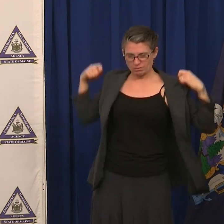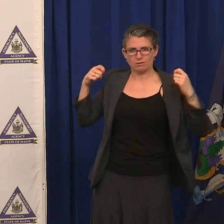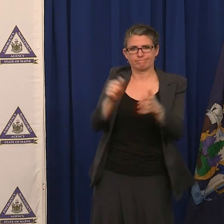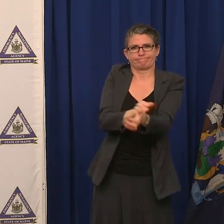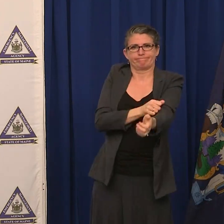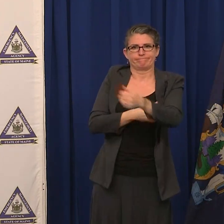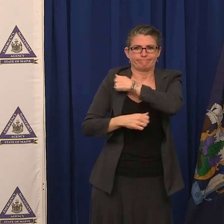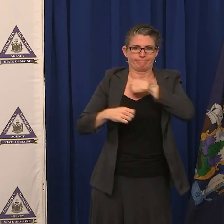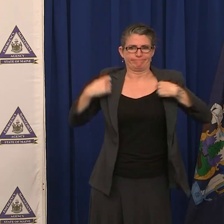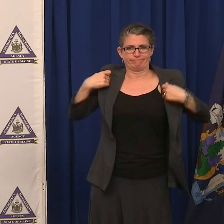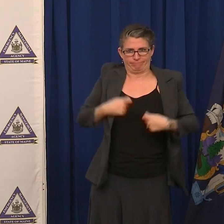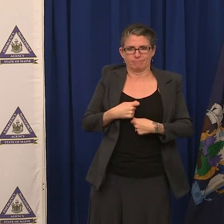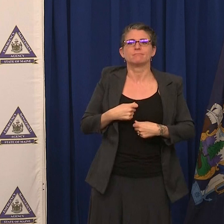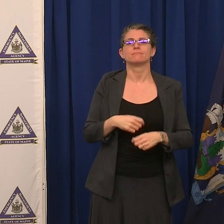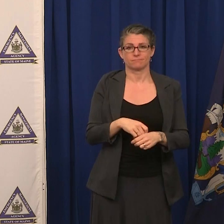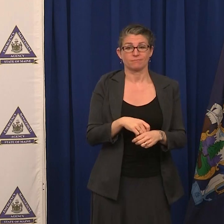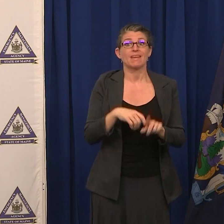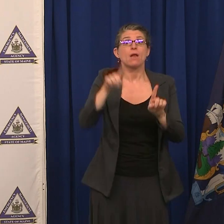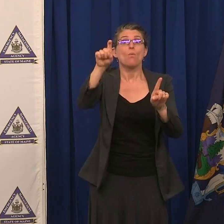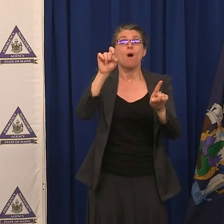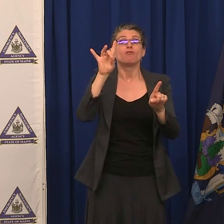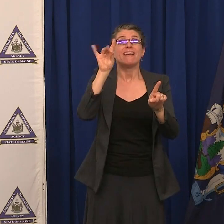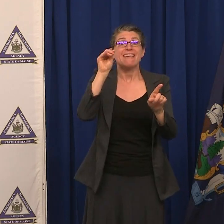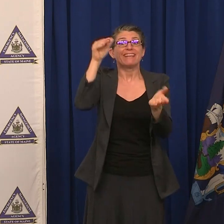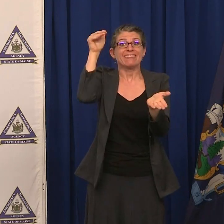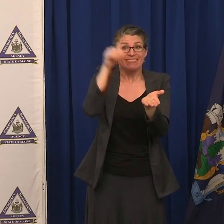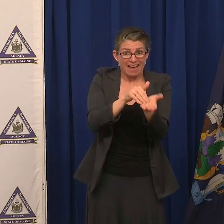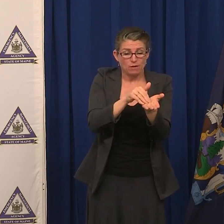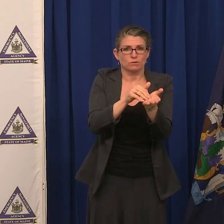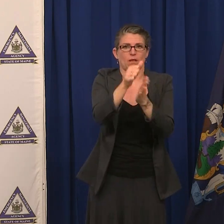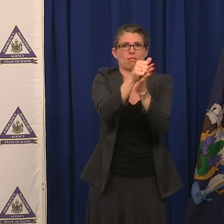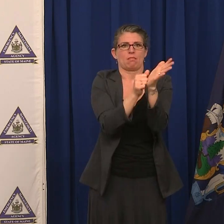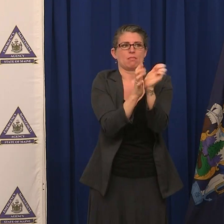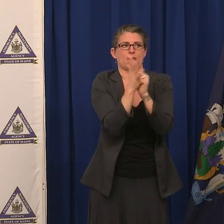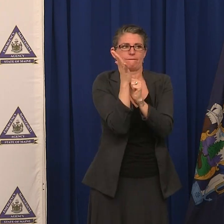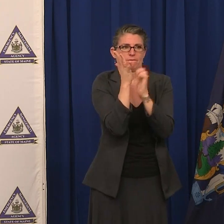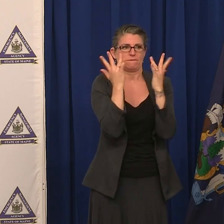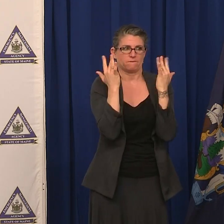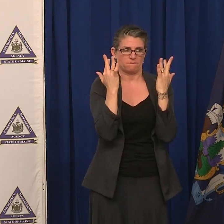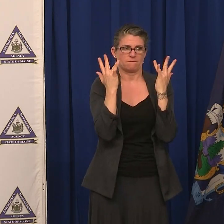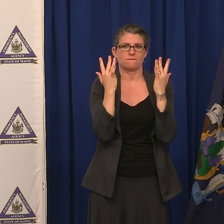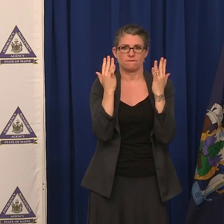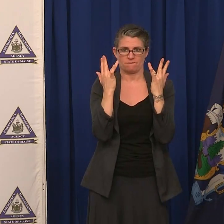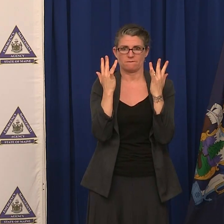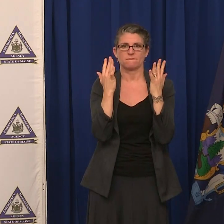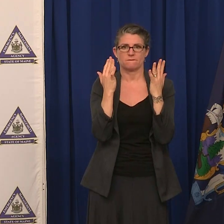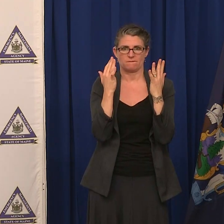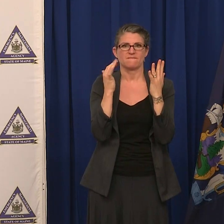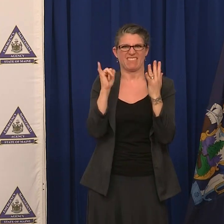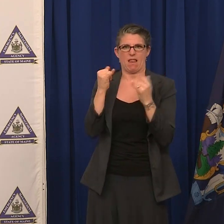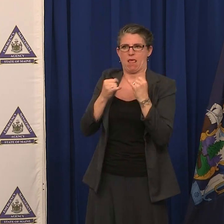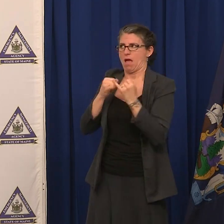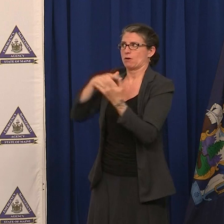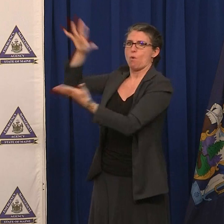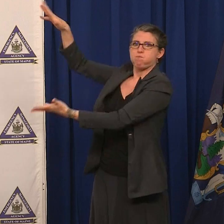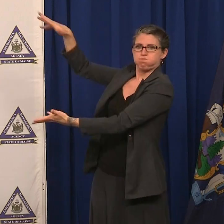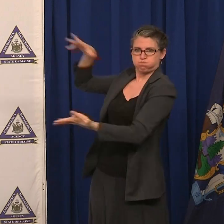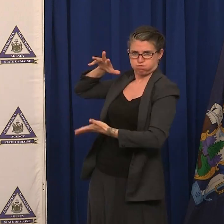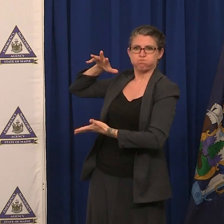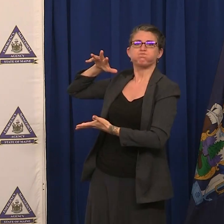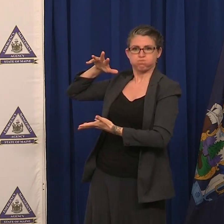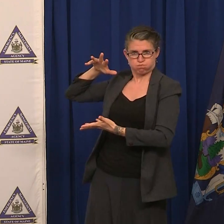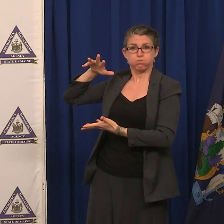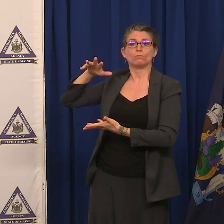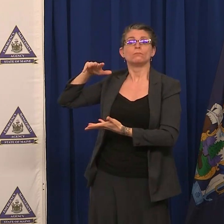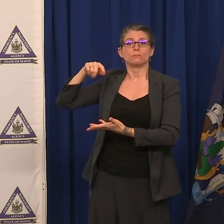will again be adding that to our inventory and being prepared to make distributions of those pieces of